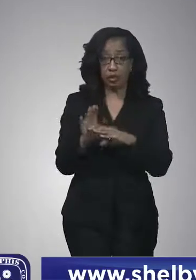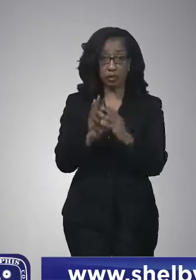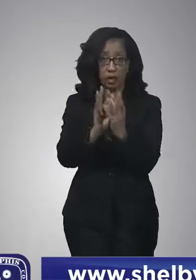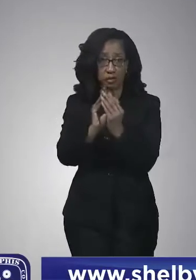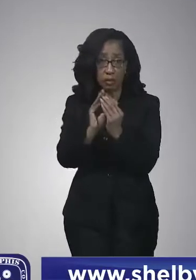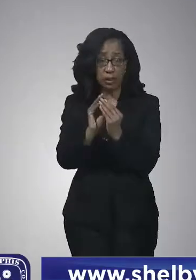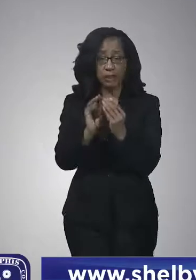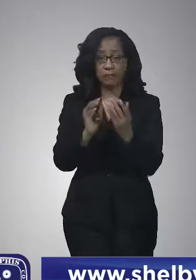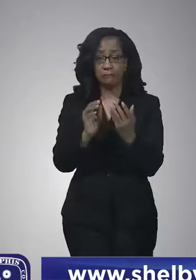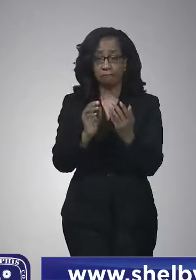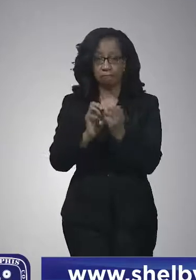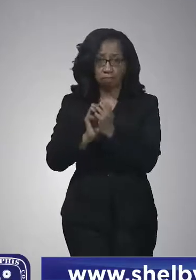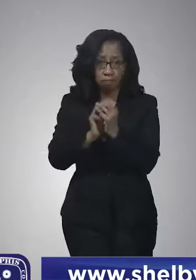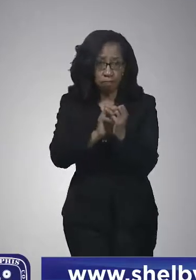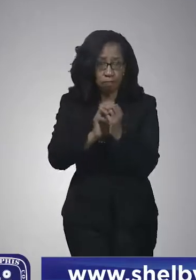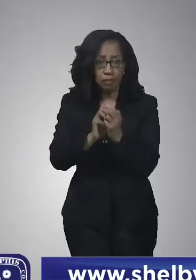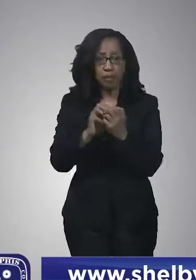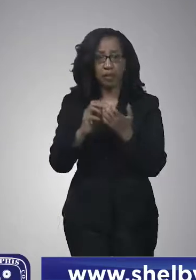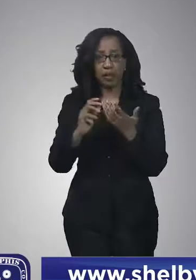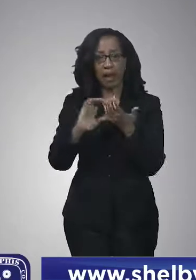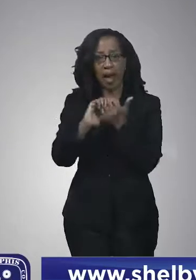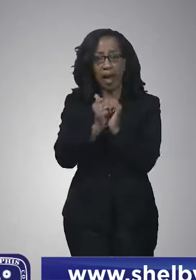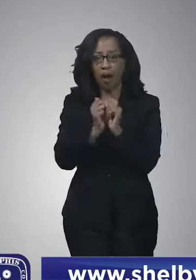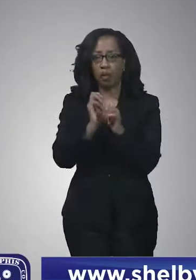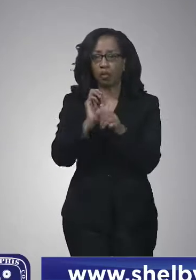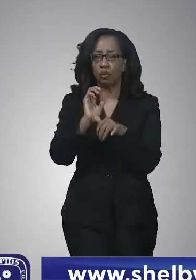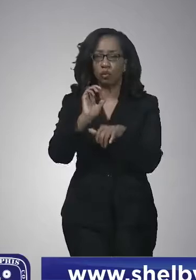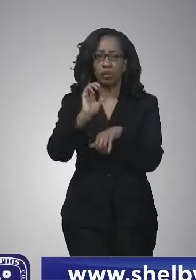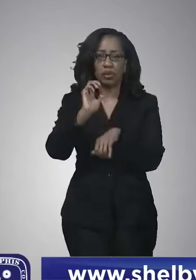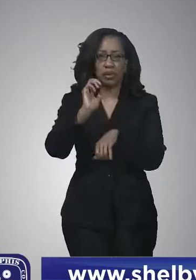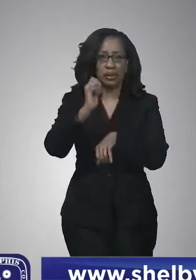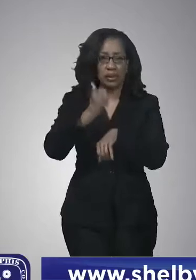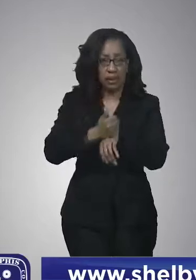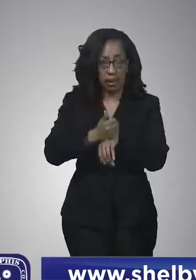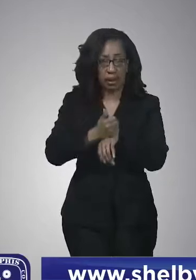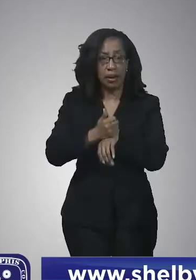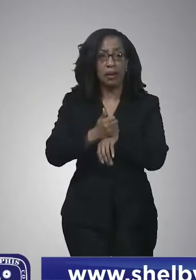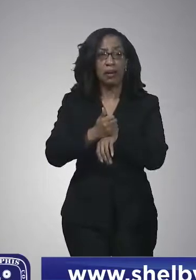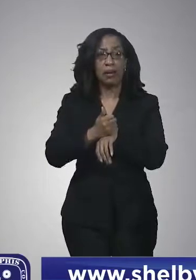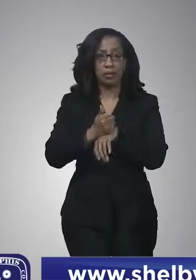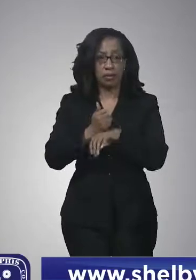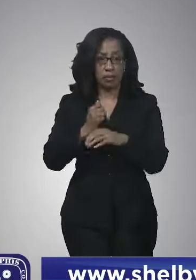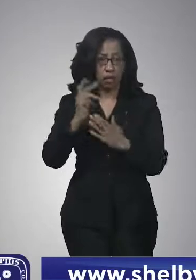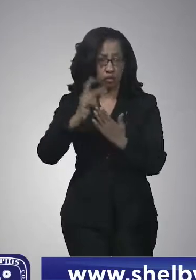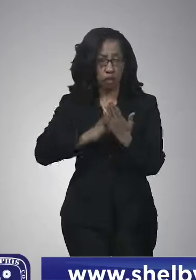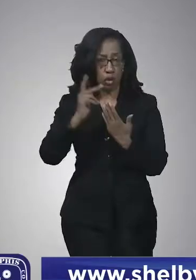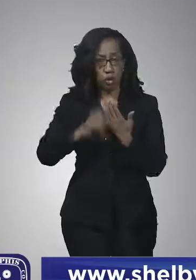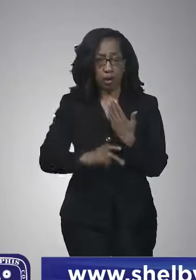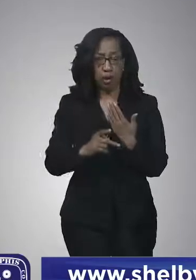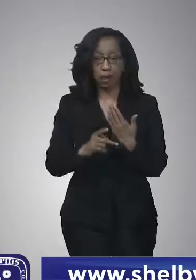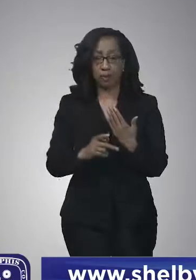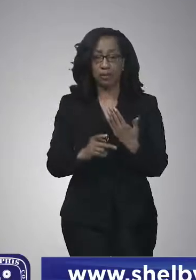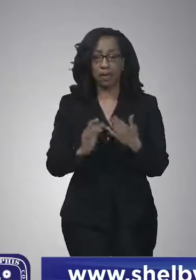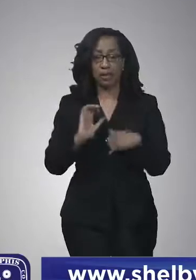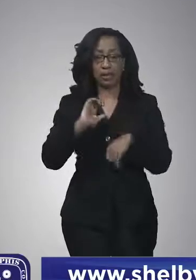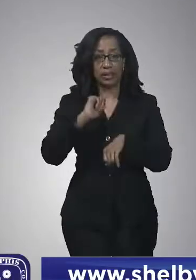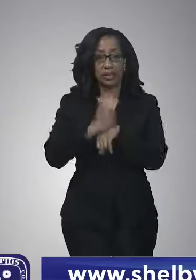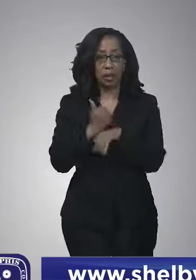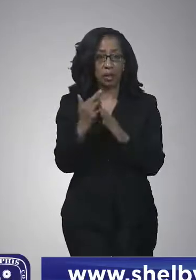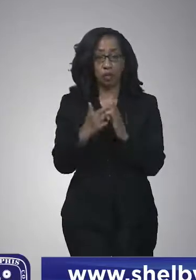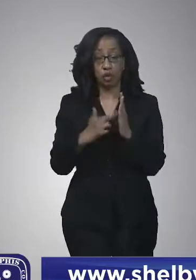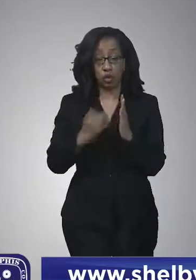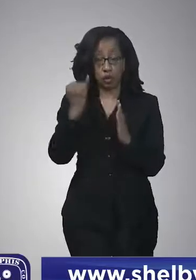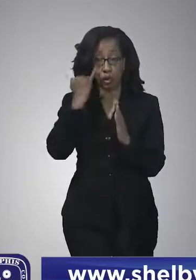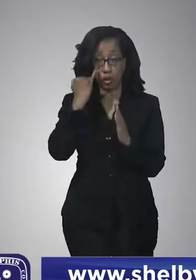understand how to put in those kind of programs that would say, oh, okay, if you have more than